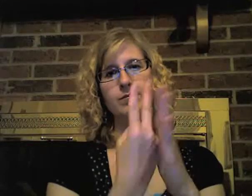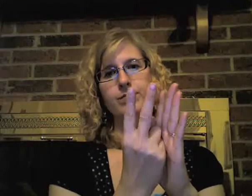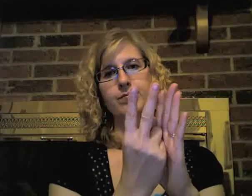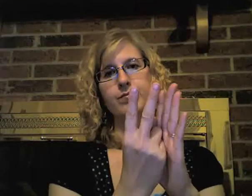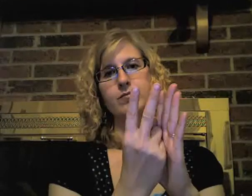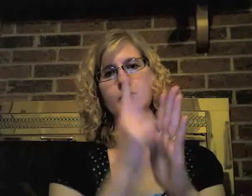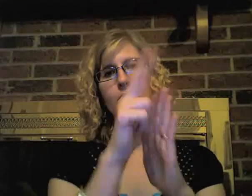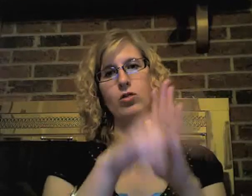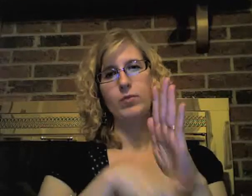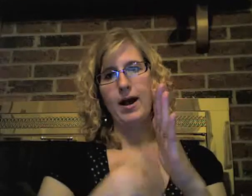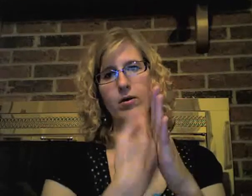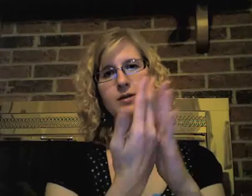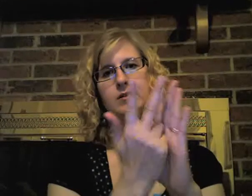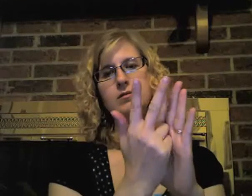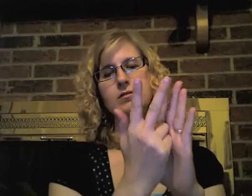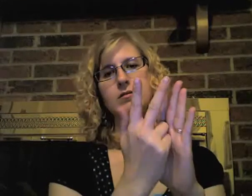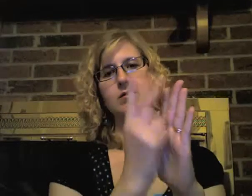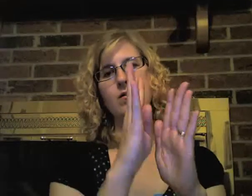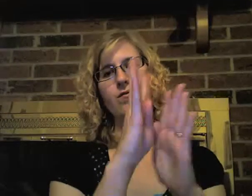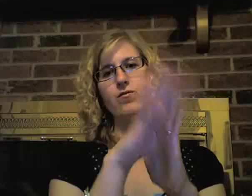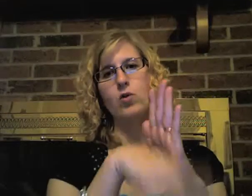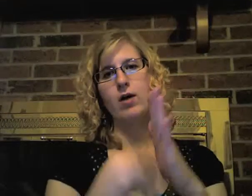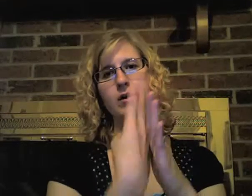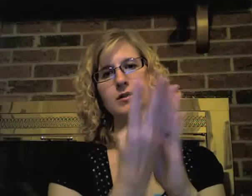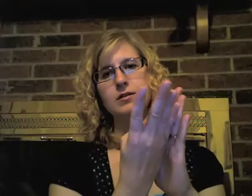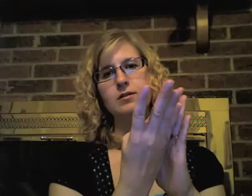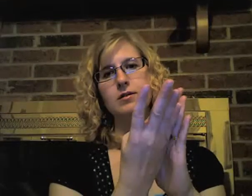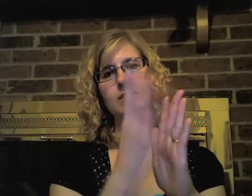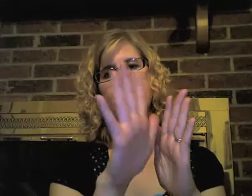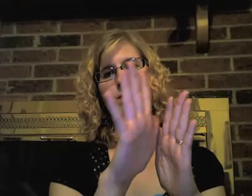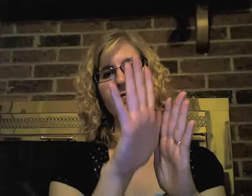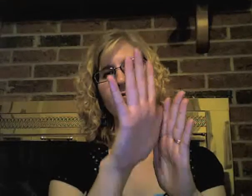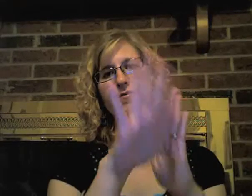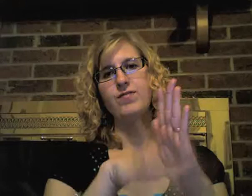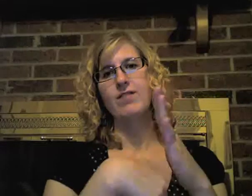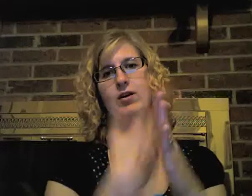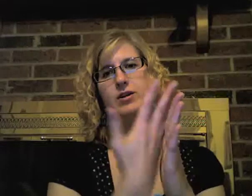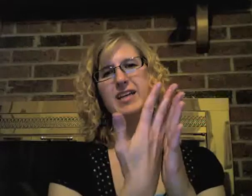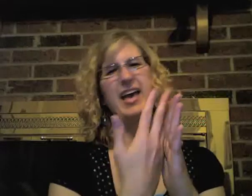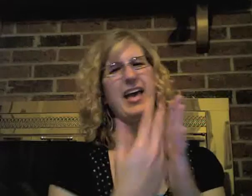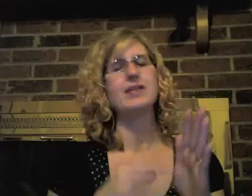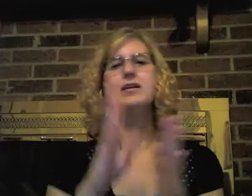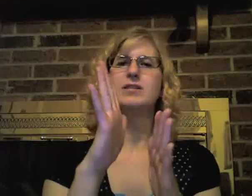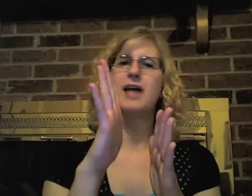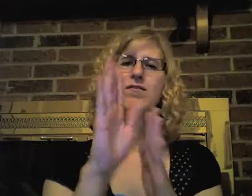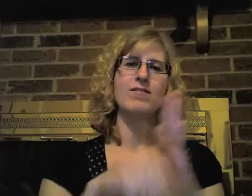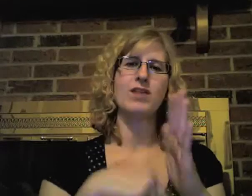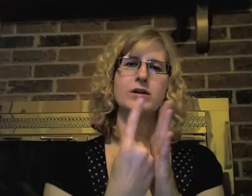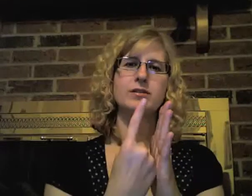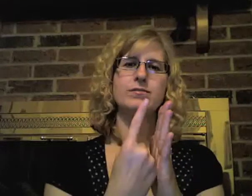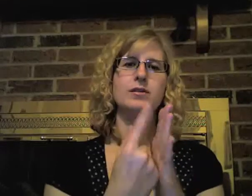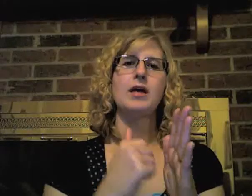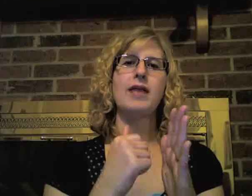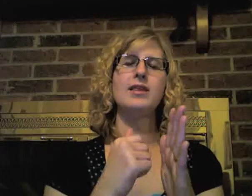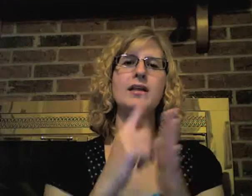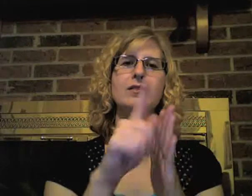hours, 4 hours, 5 hours. Not 5 hours. I think up to 4.